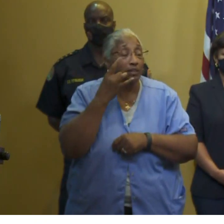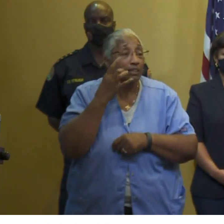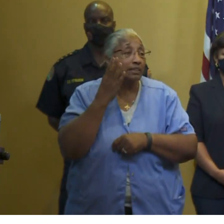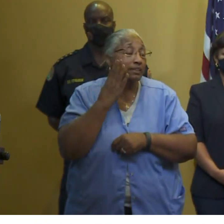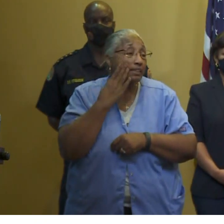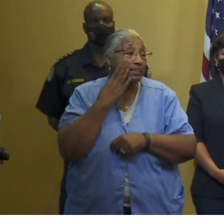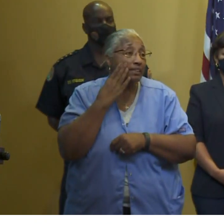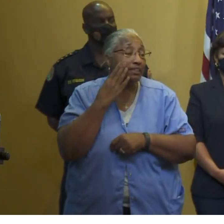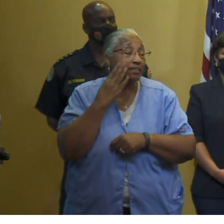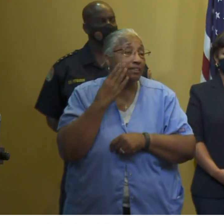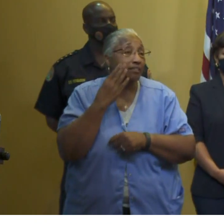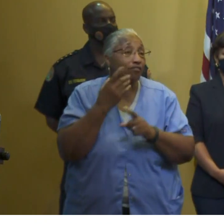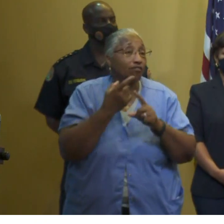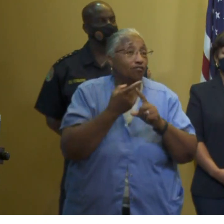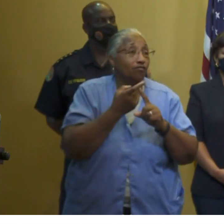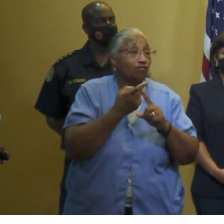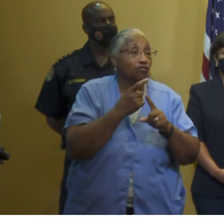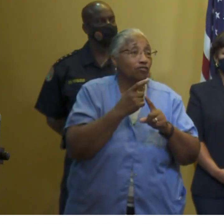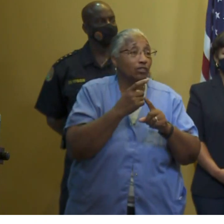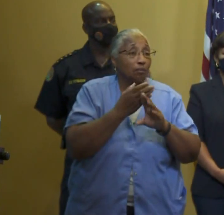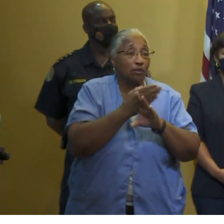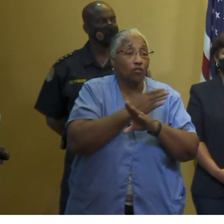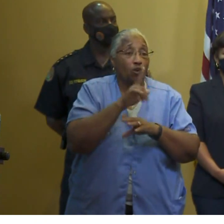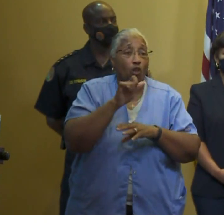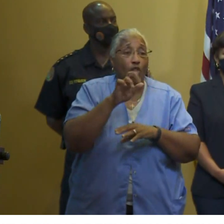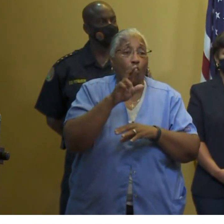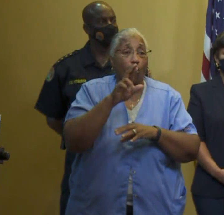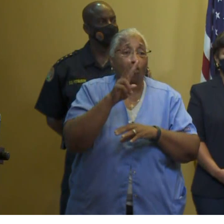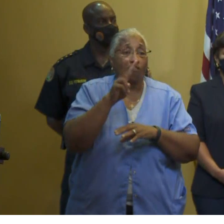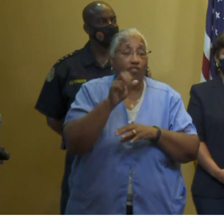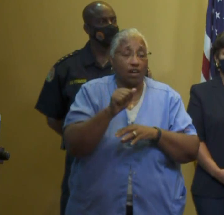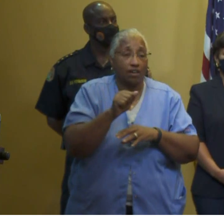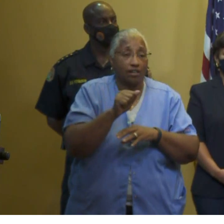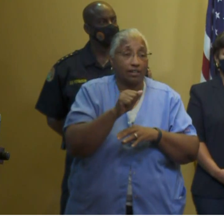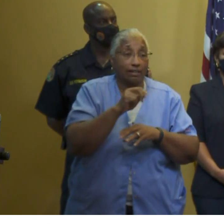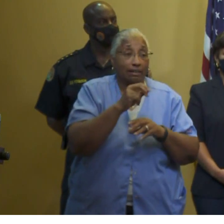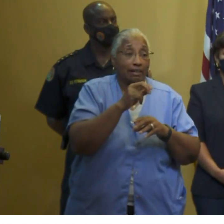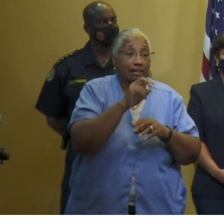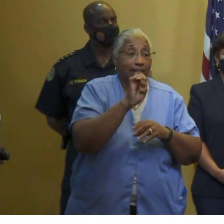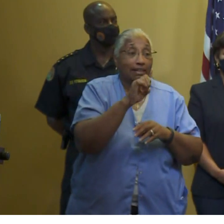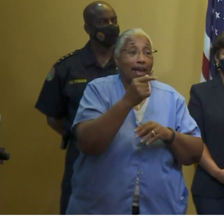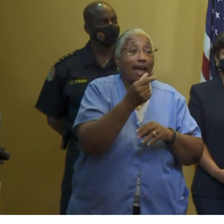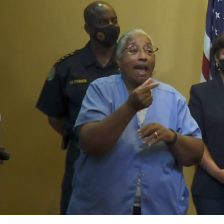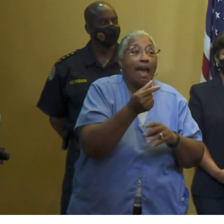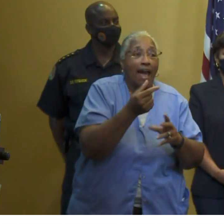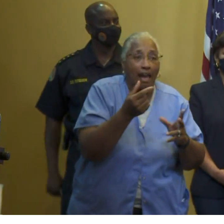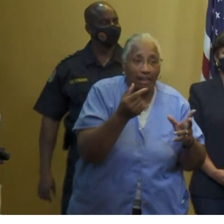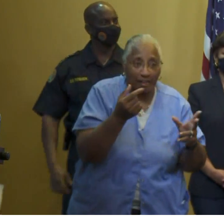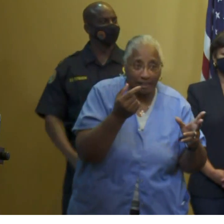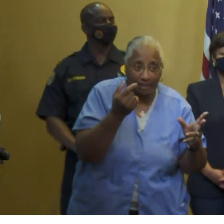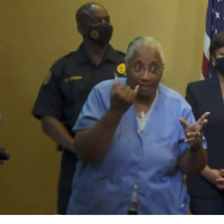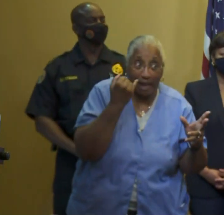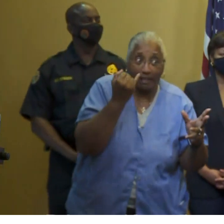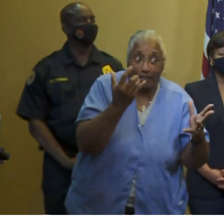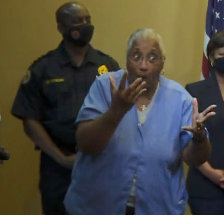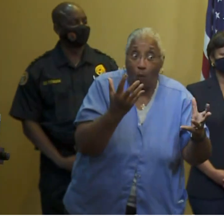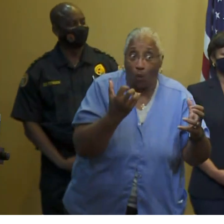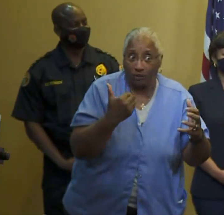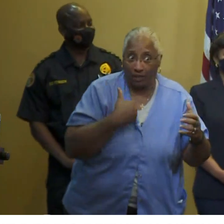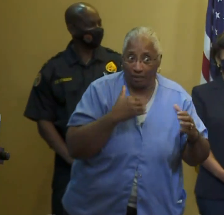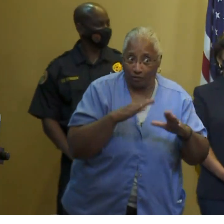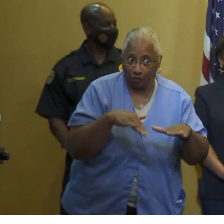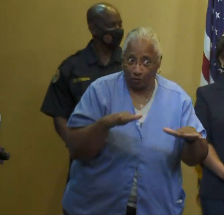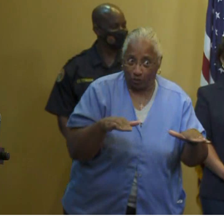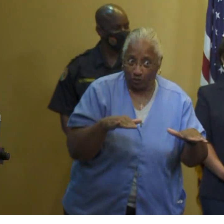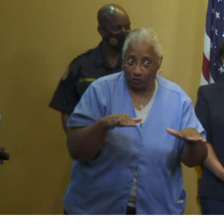larva. Thank you. No, like even before larva. The notion of wanting to have children, mosquitoes, first date